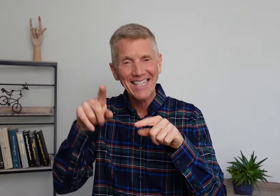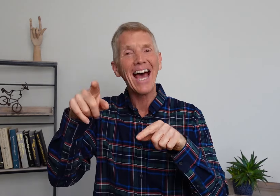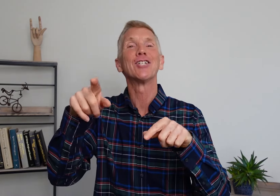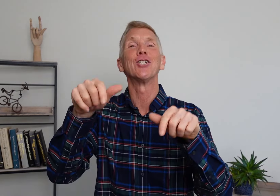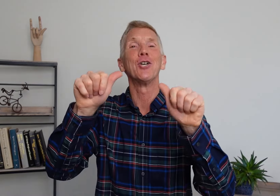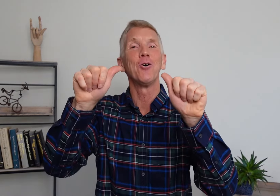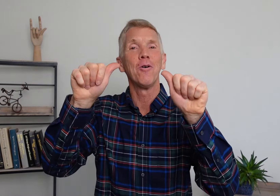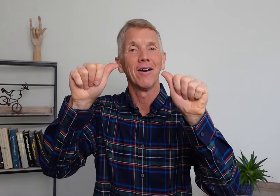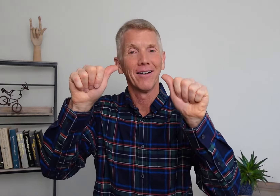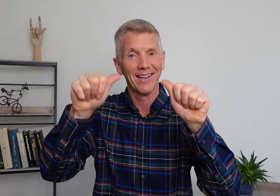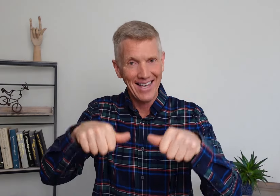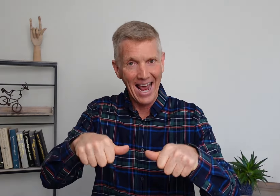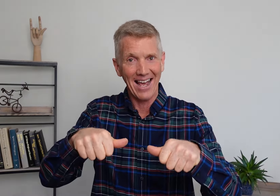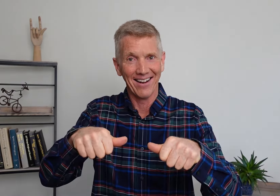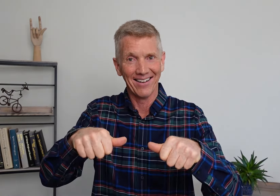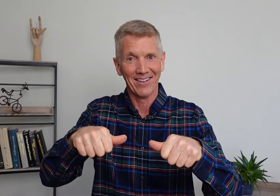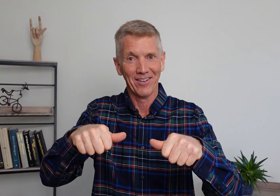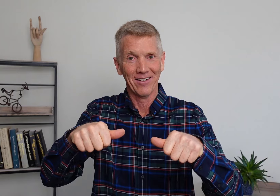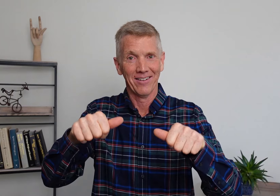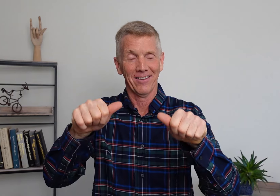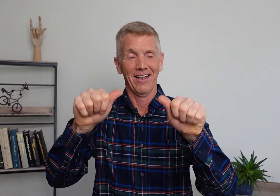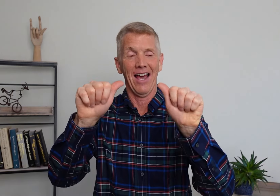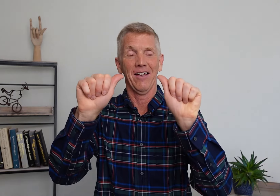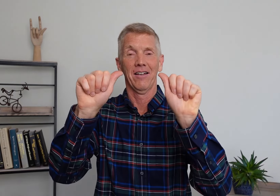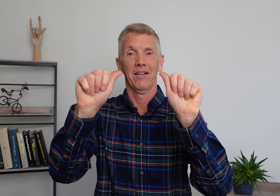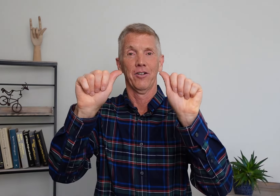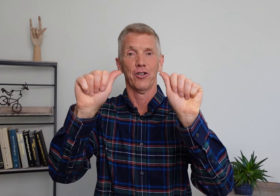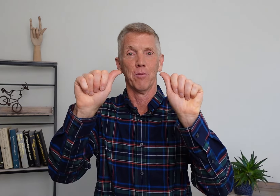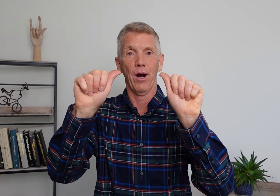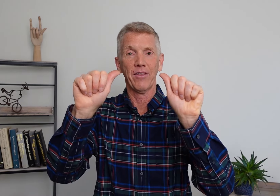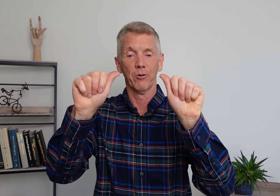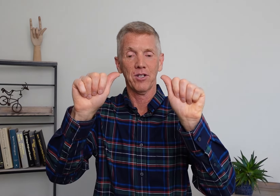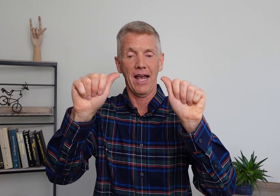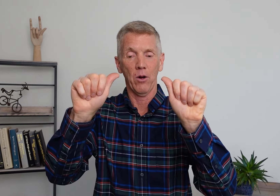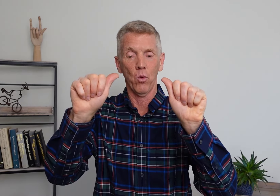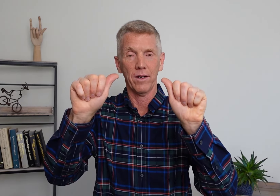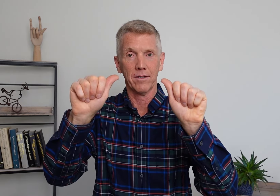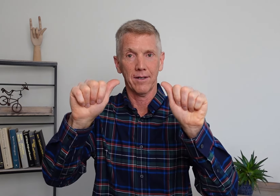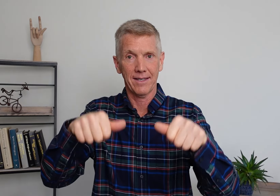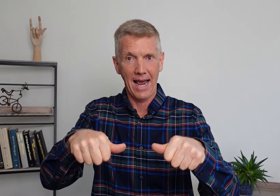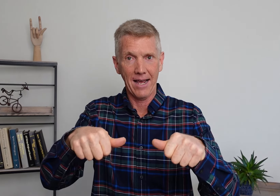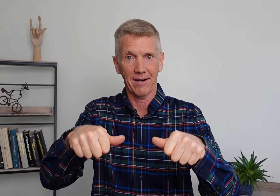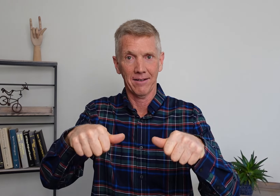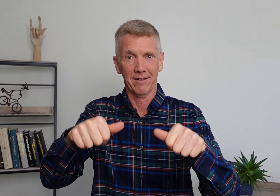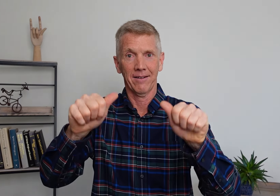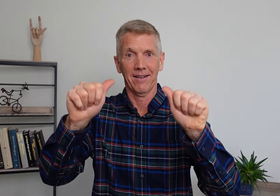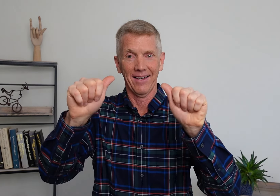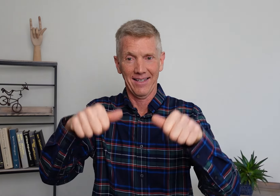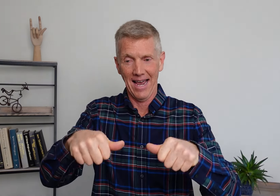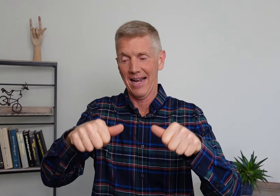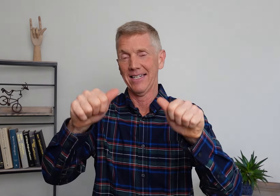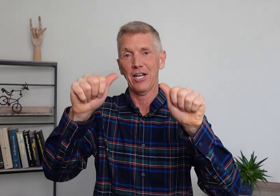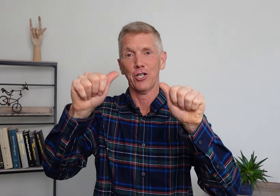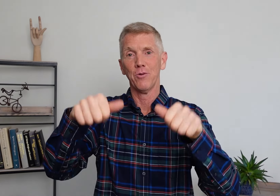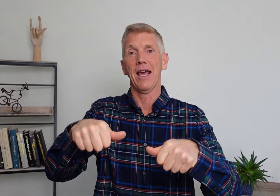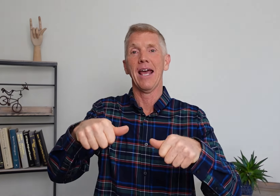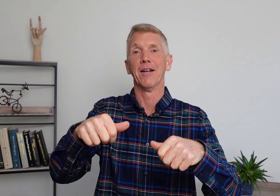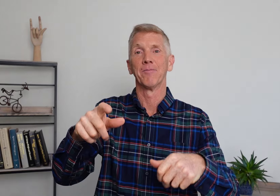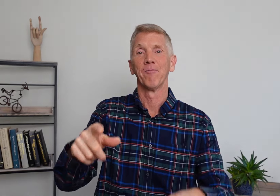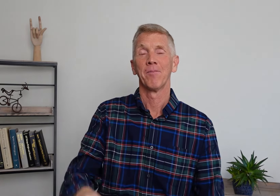Yes, you can. Okay? Just break the wrist down once. Can. Can. Yes, you can.